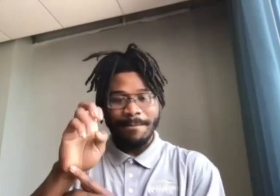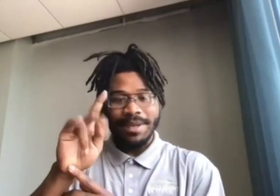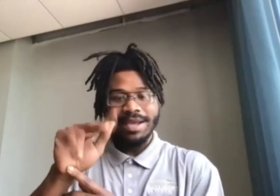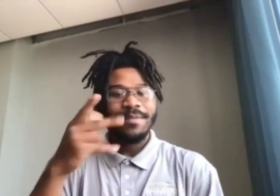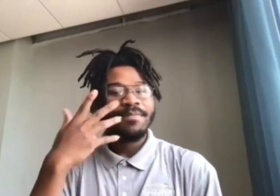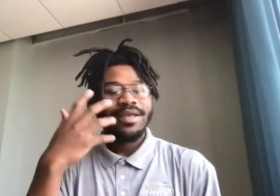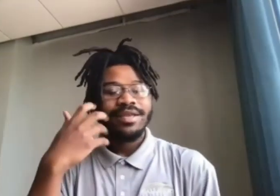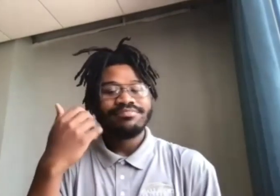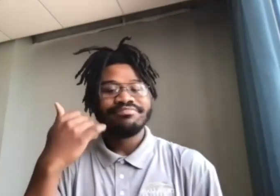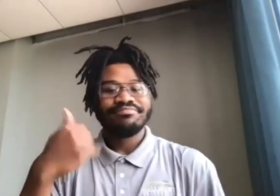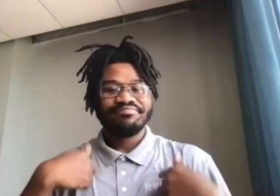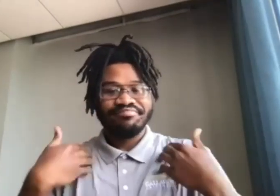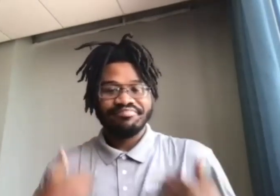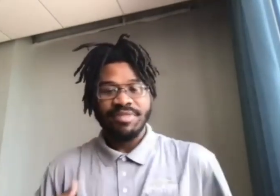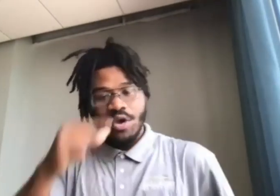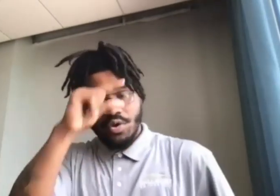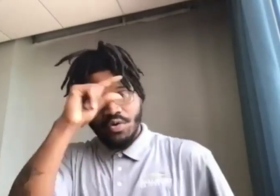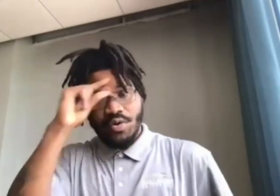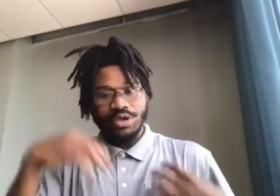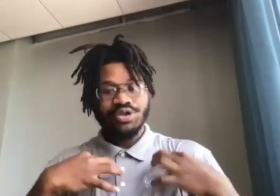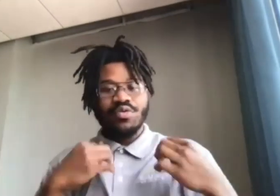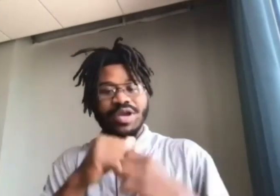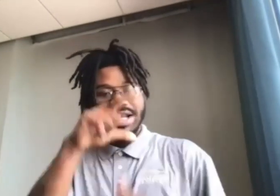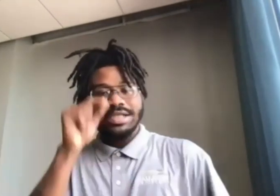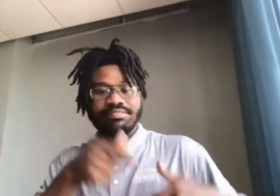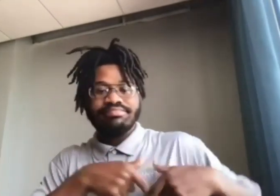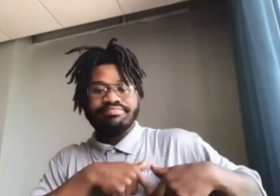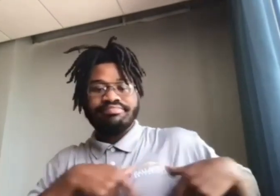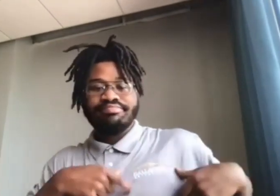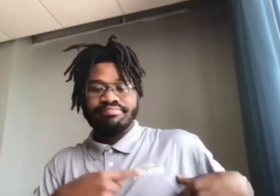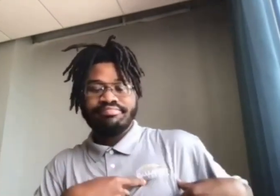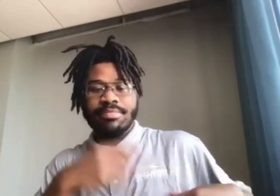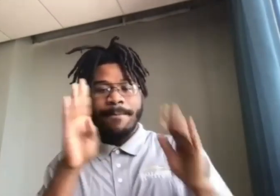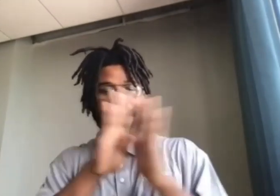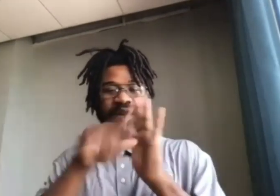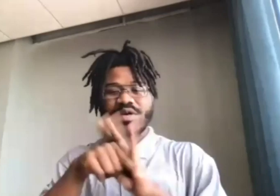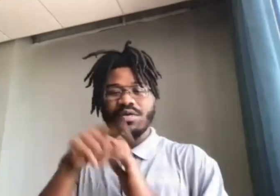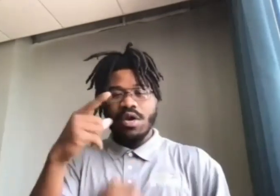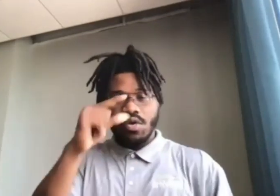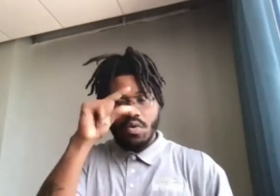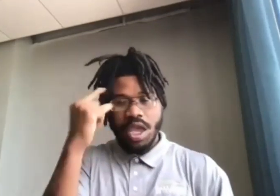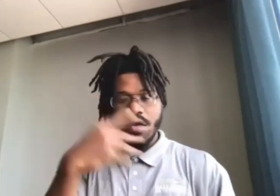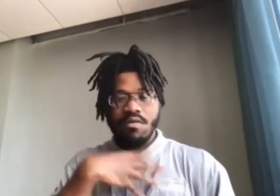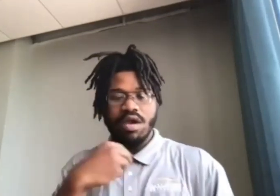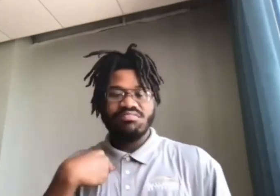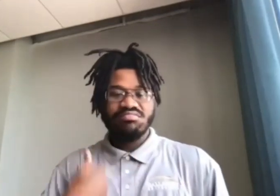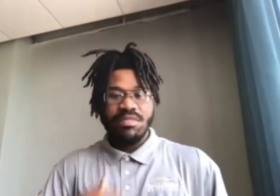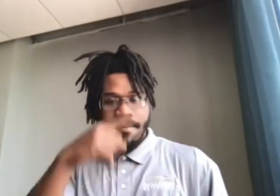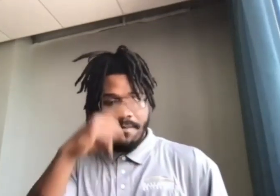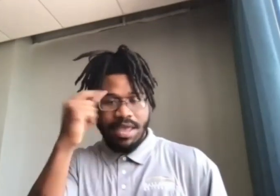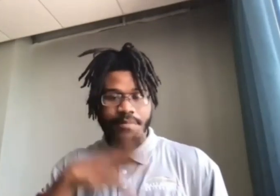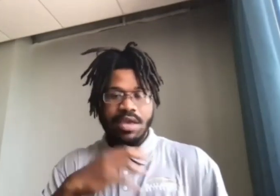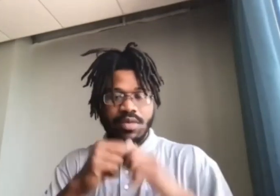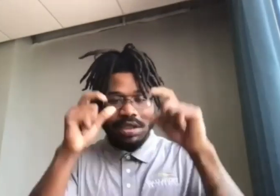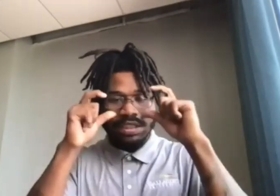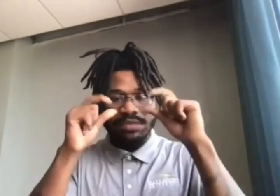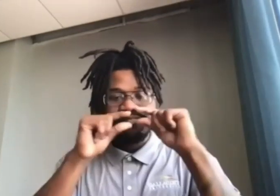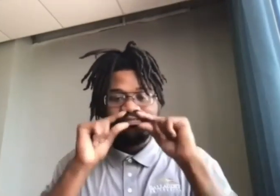Hello, everyone. I'm Menelik. I have on a gray shirt that has a Gallaudet emblem on the